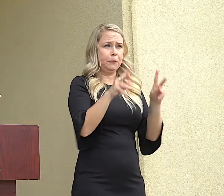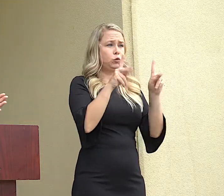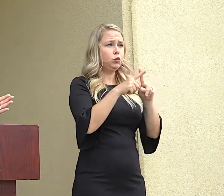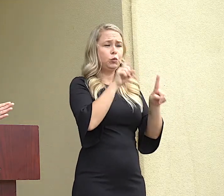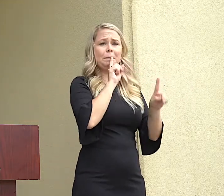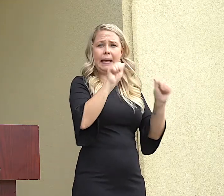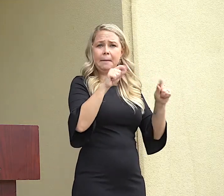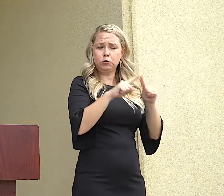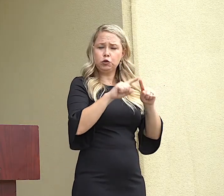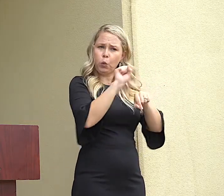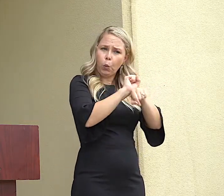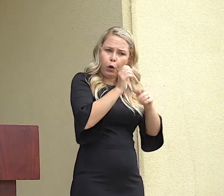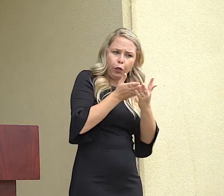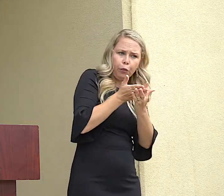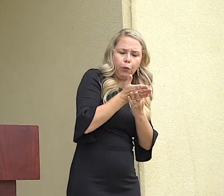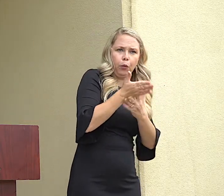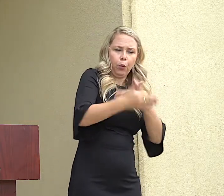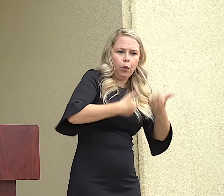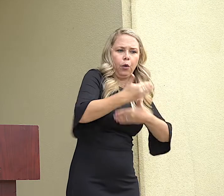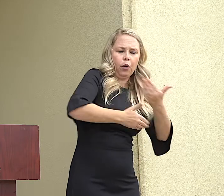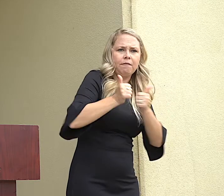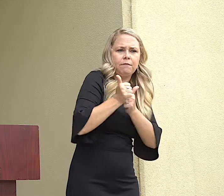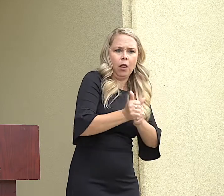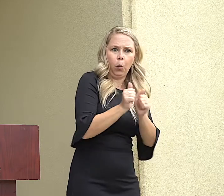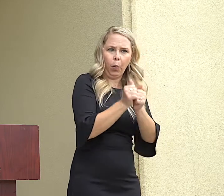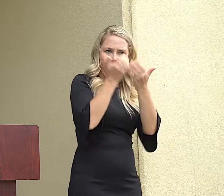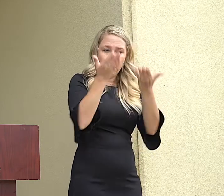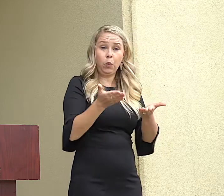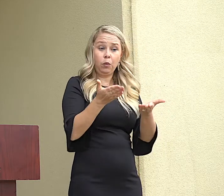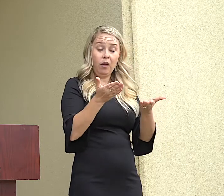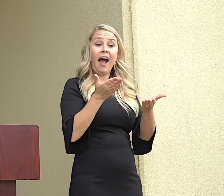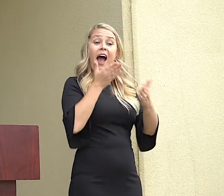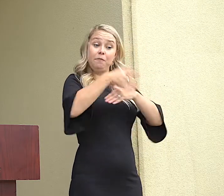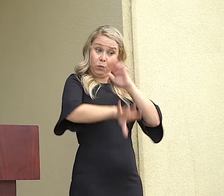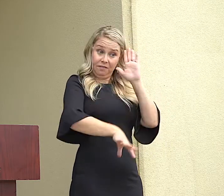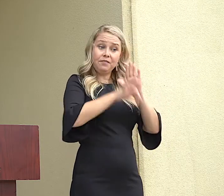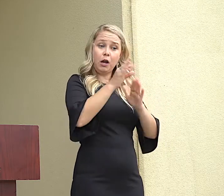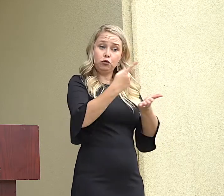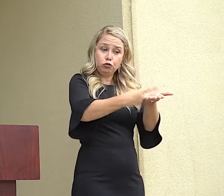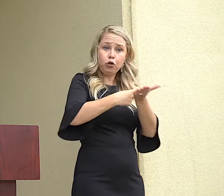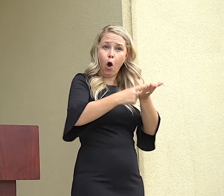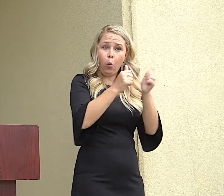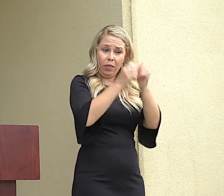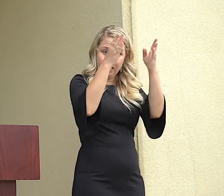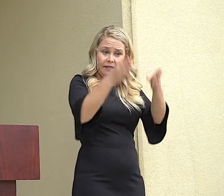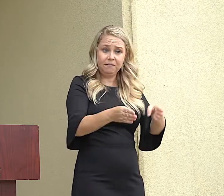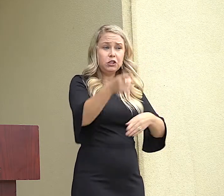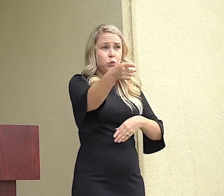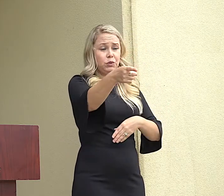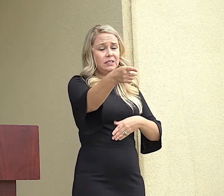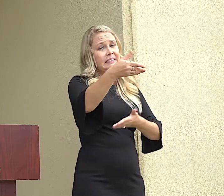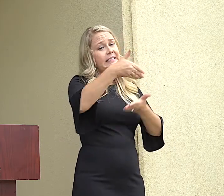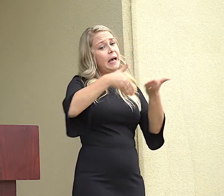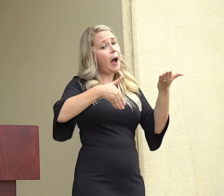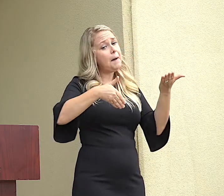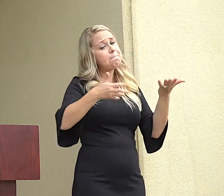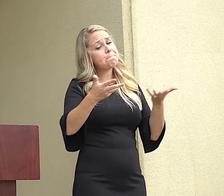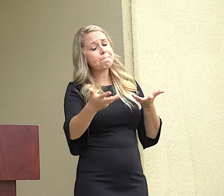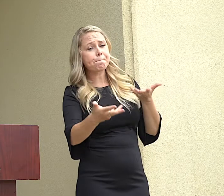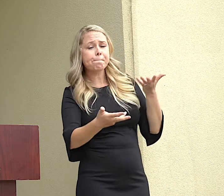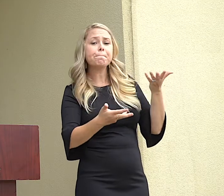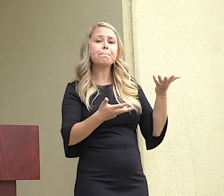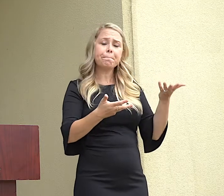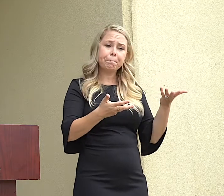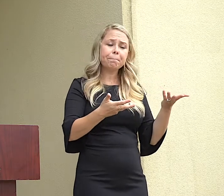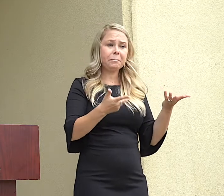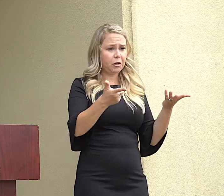able to work through it with you. Often we find that when we've talked with the individual, some of it, we have the word